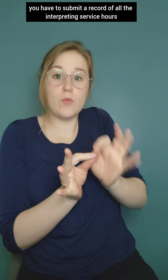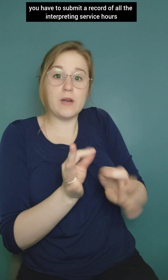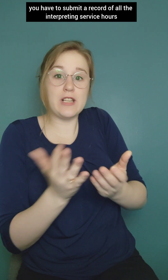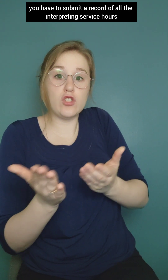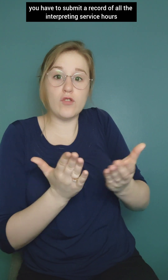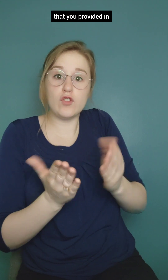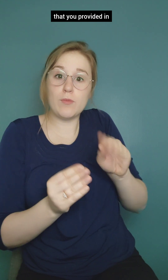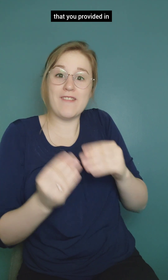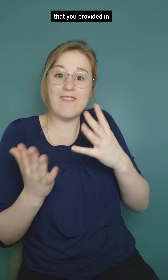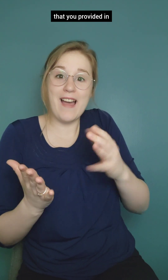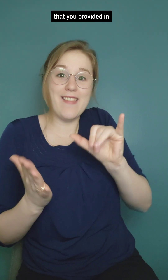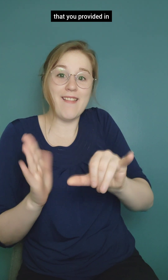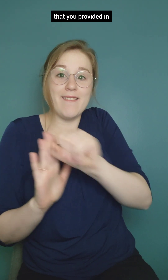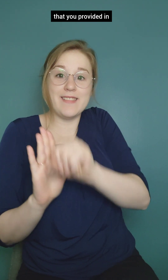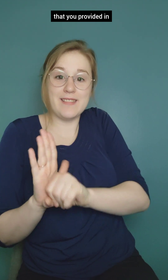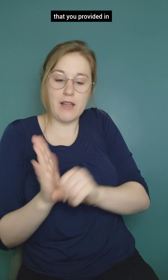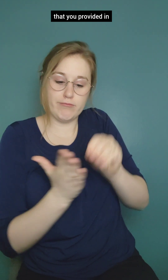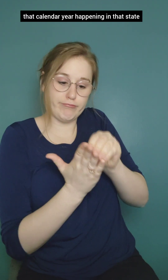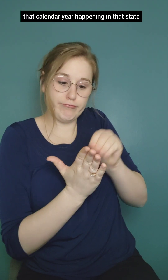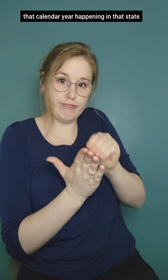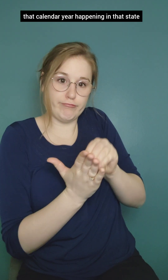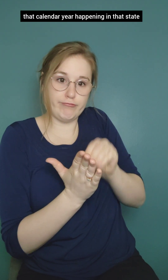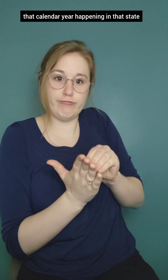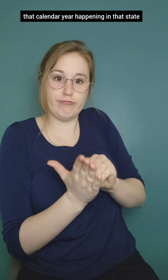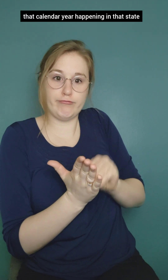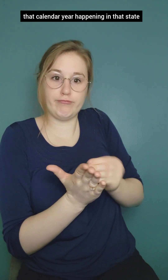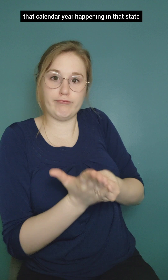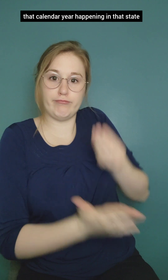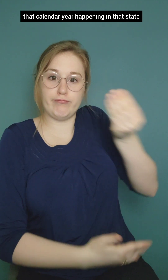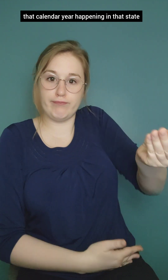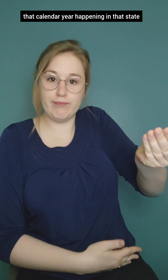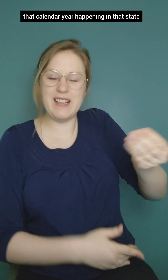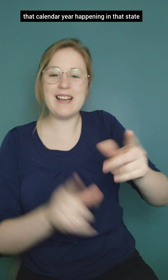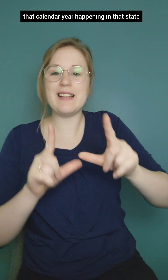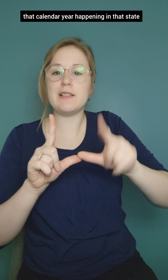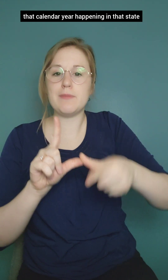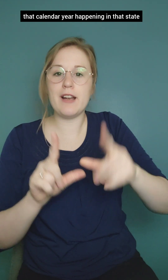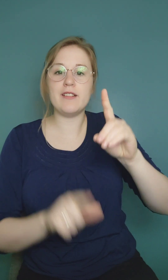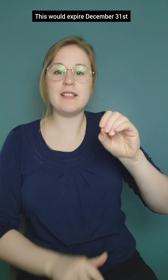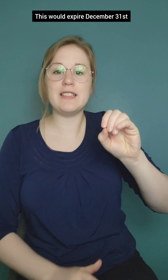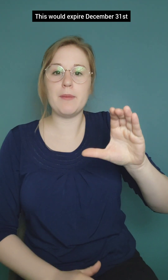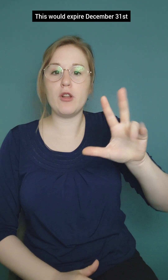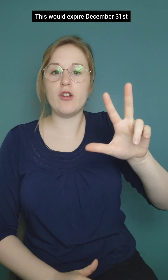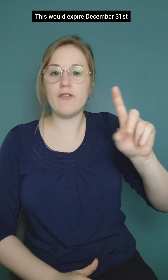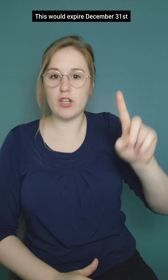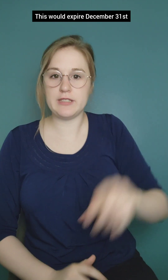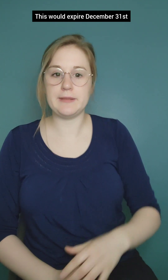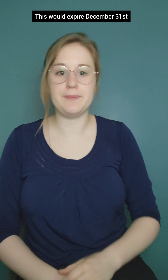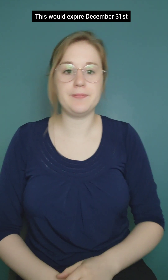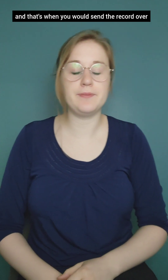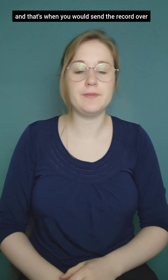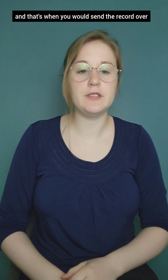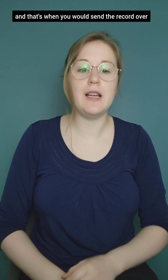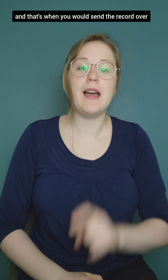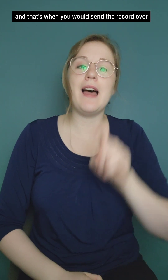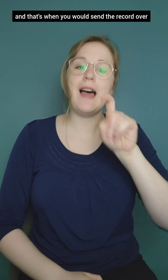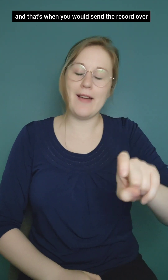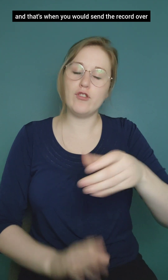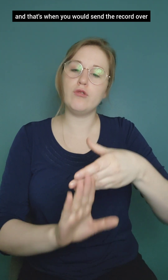interpreting service hours that you provided in that calendar year, happening in that state. This would expire December 31st, and that's when you would send the